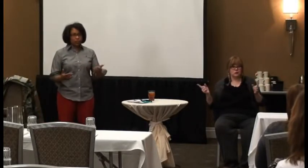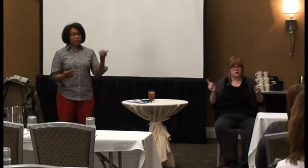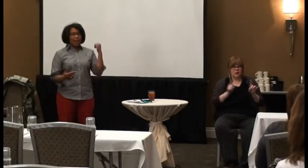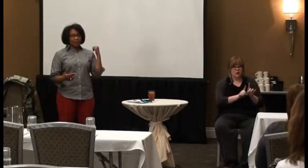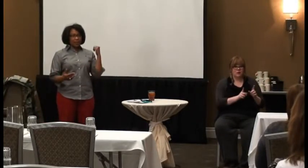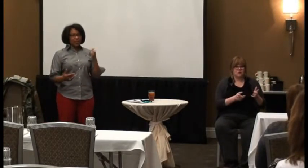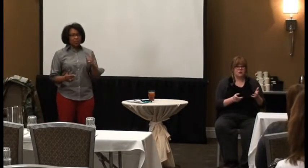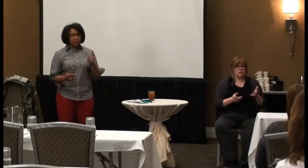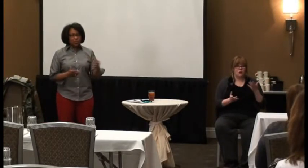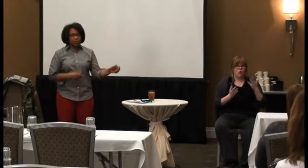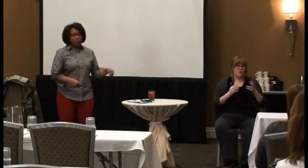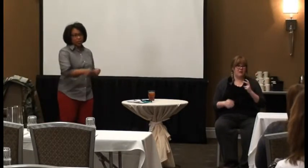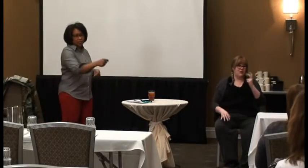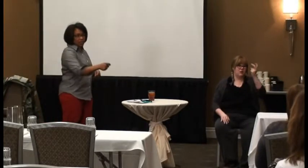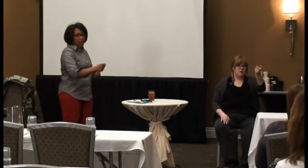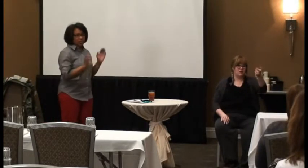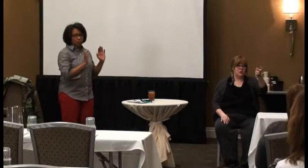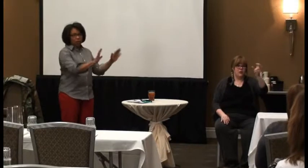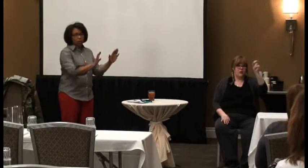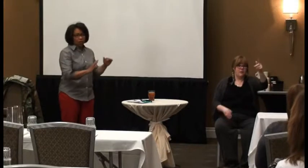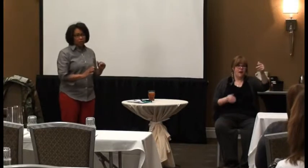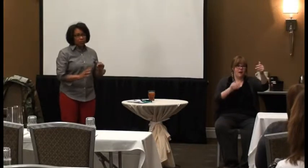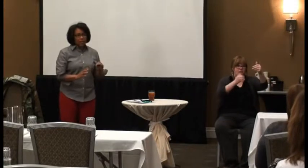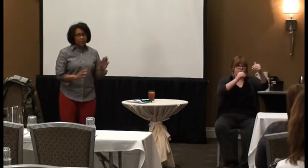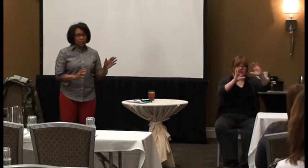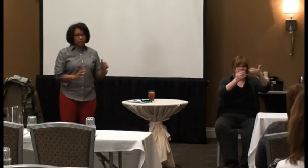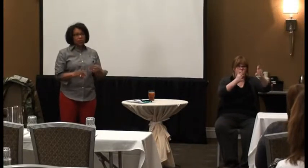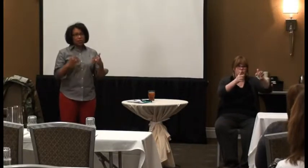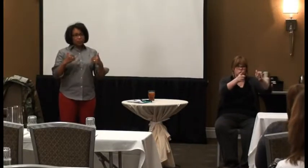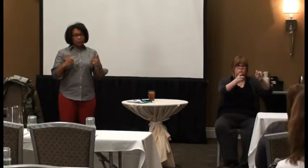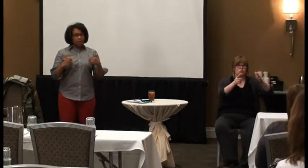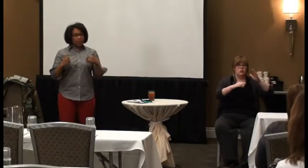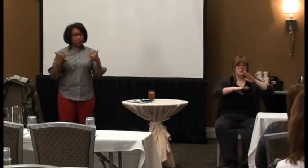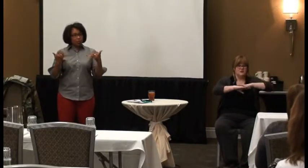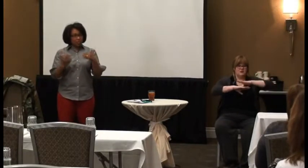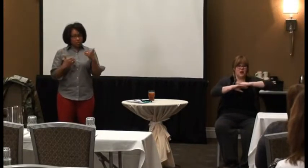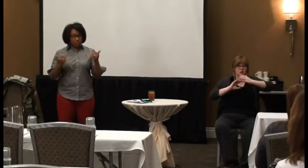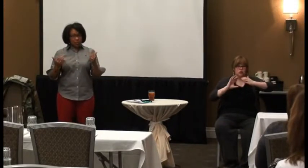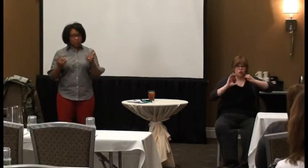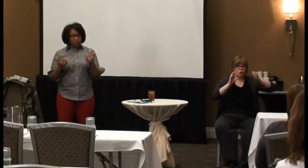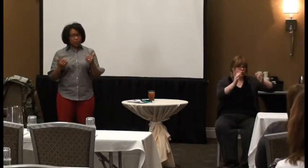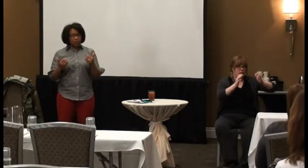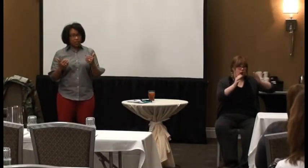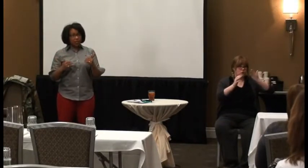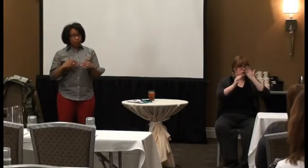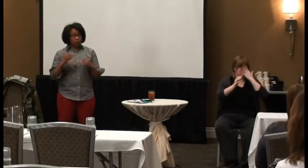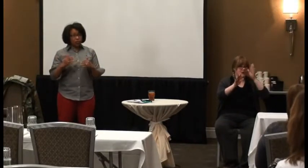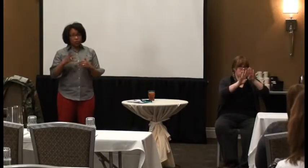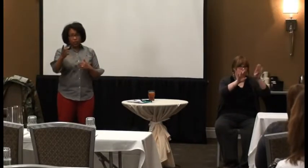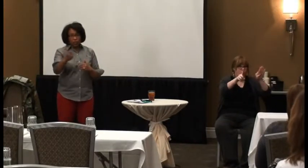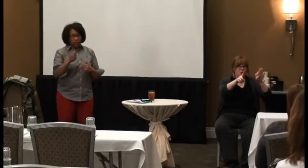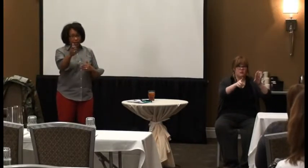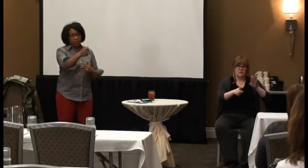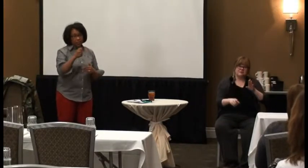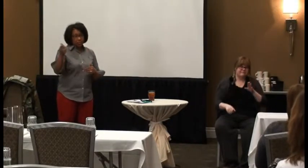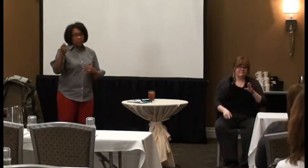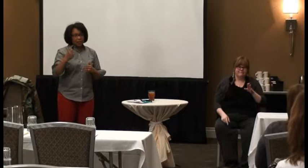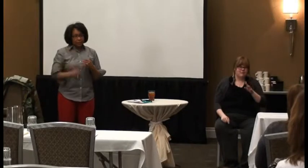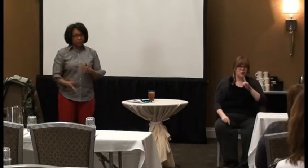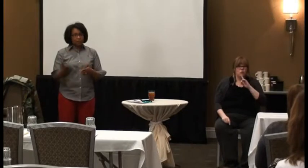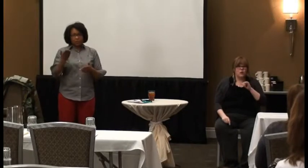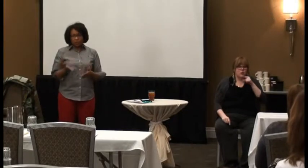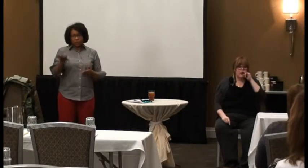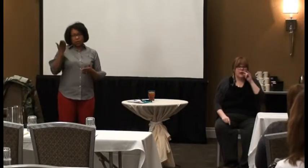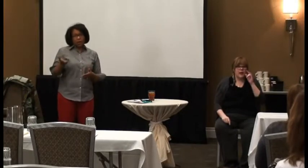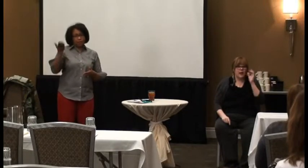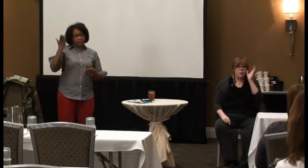we put her in the back of the classroom and turn her desk around to the wall, and would that do it? But I think most kids, in terms of personality, when they're looking for that attention,